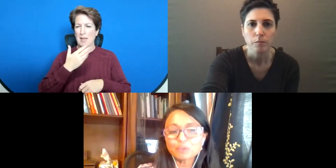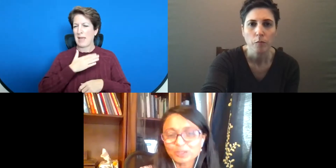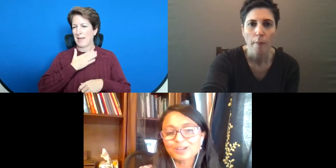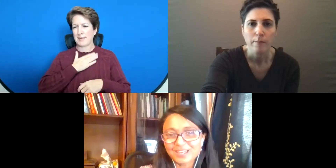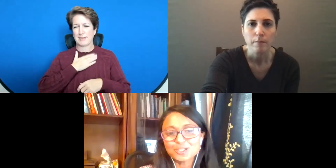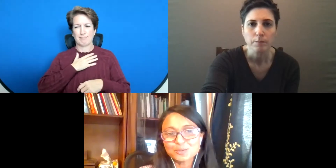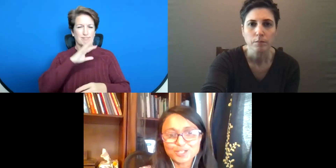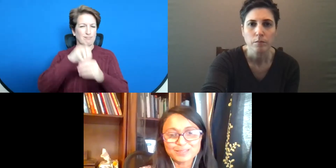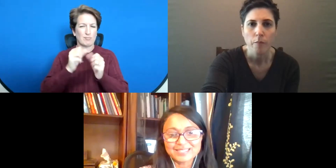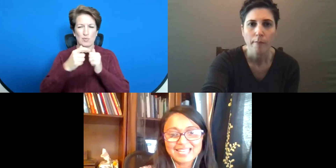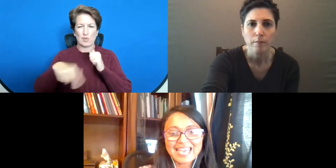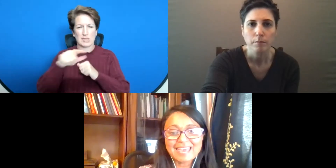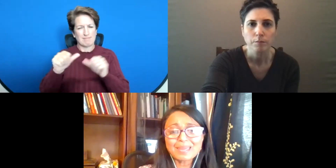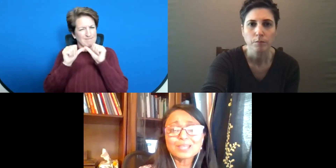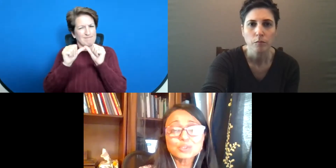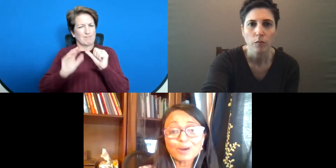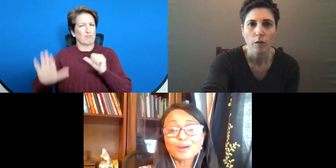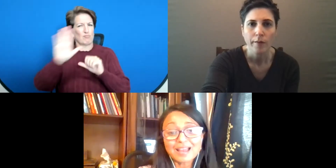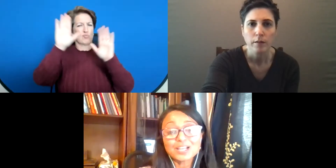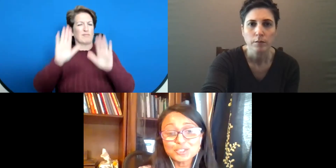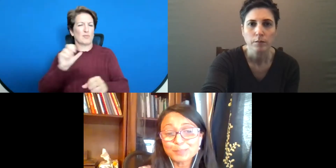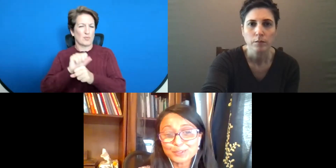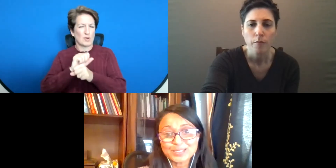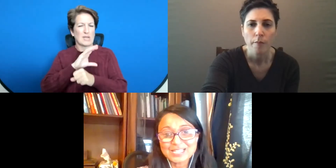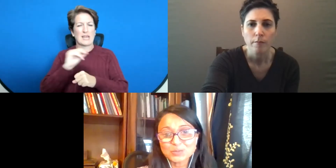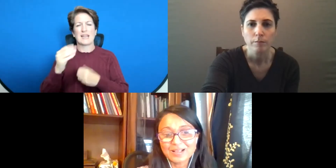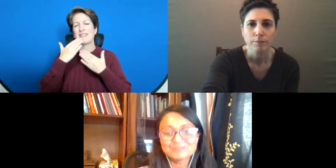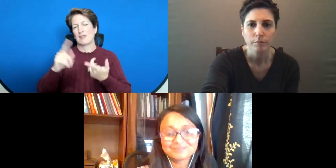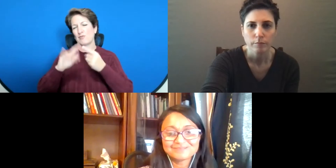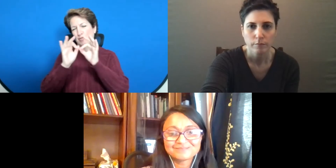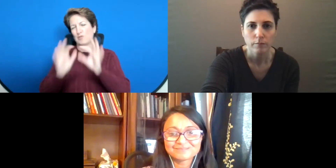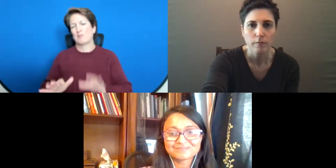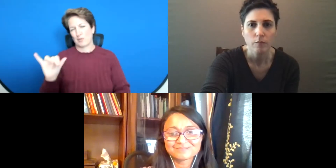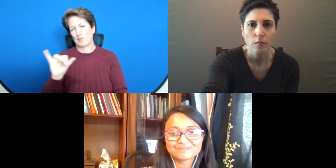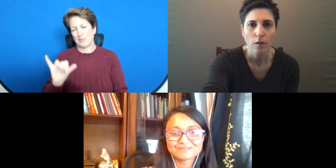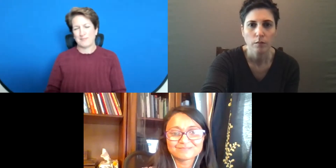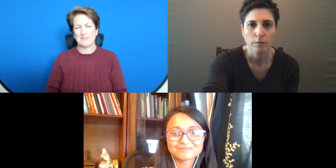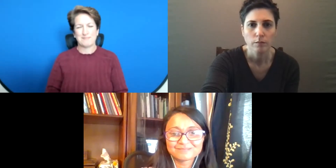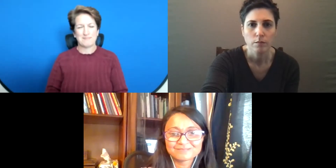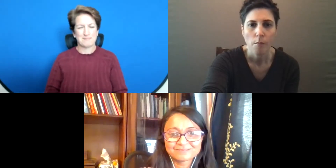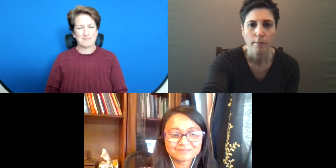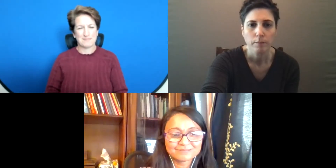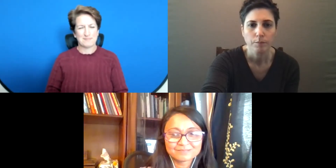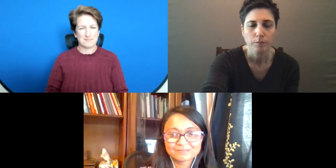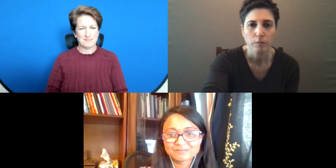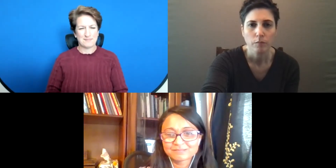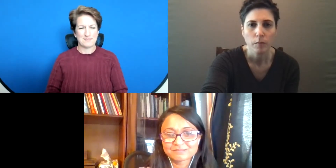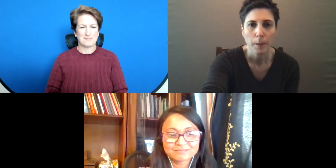the wonderful work that you are doing. And thank you to our interpreters as well. Thank